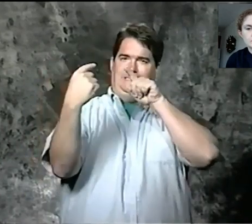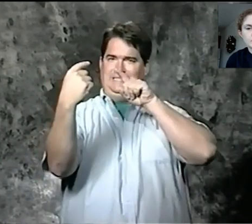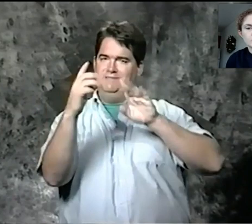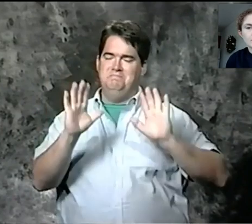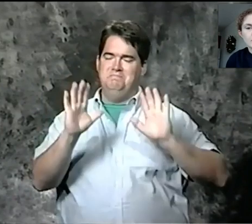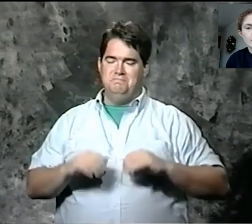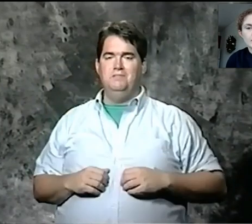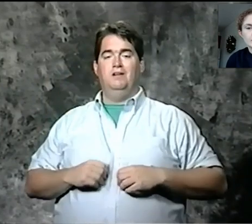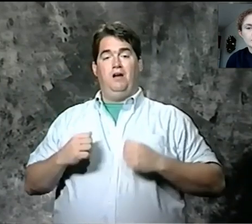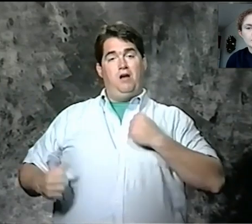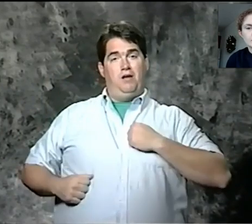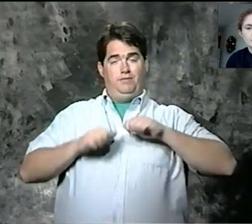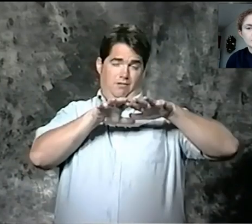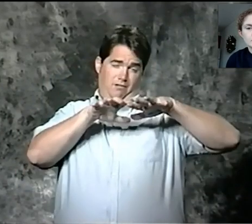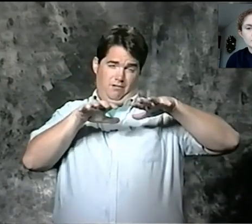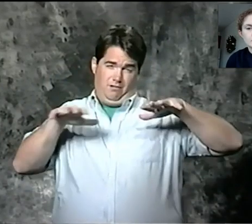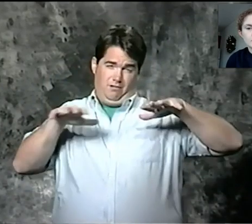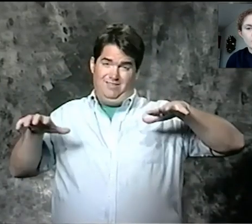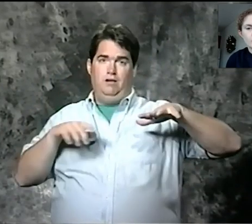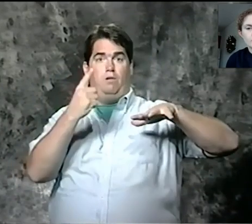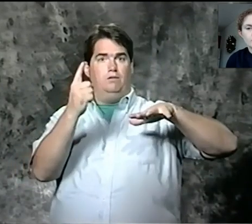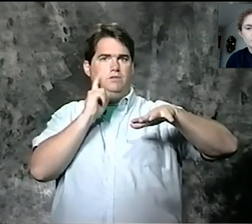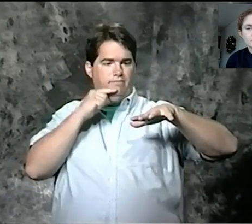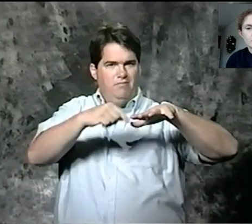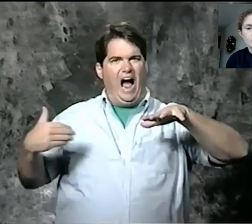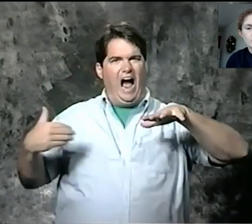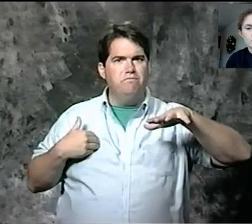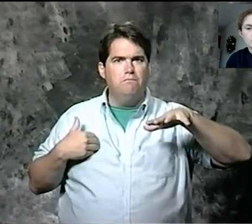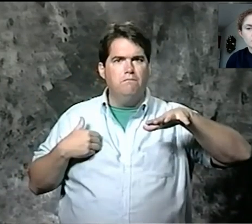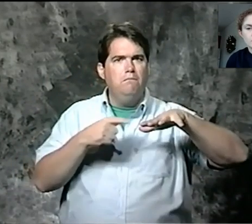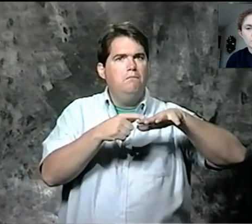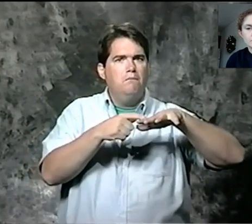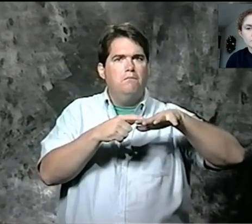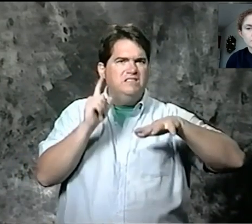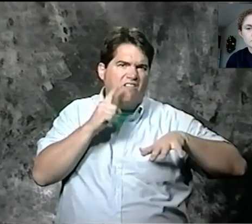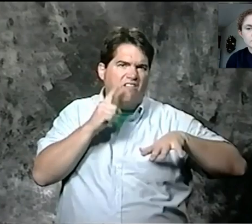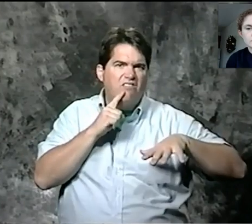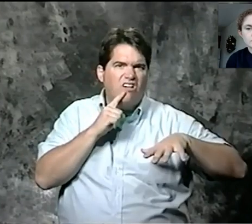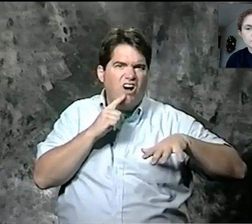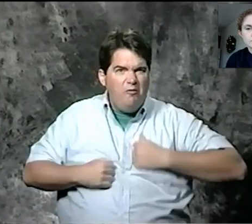A bunch of barricades. An army was all laid across there.